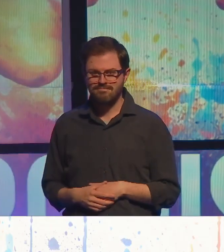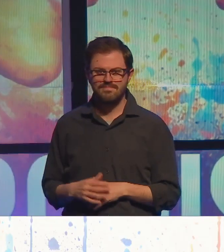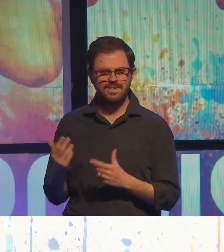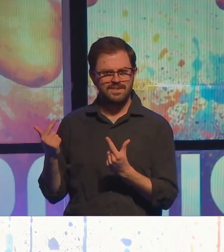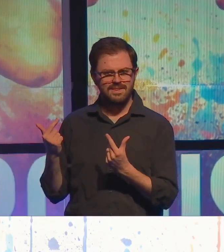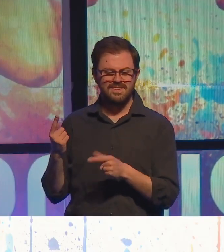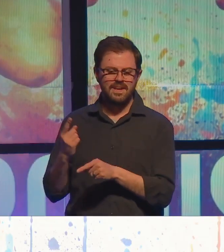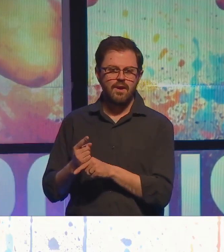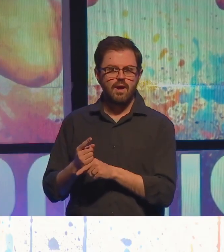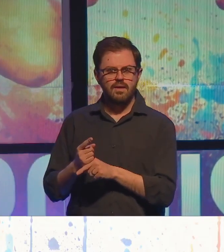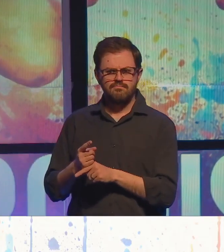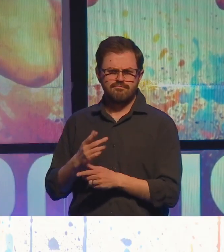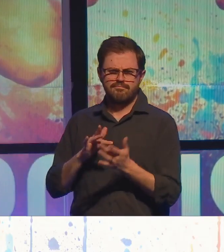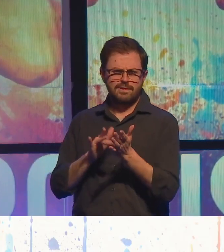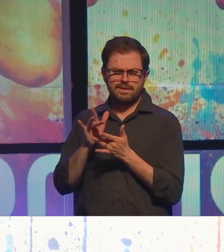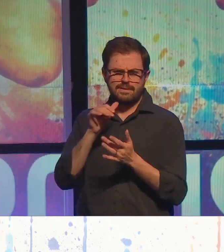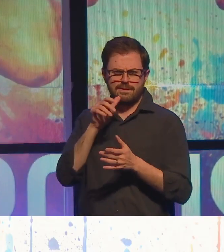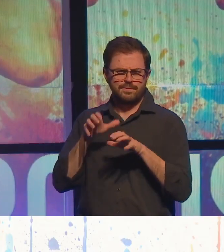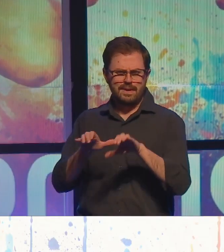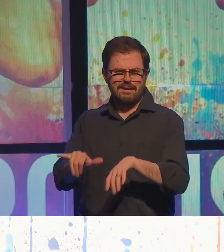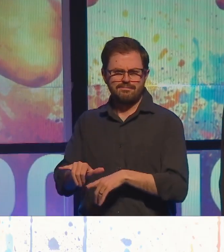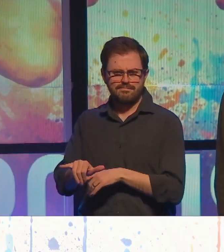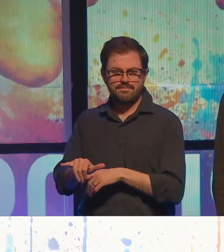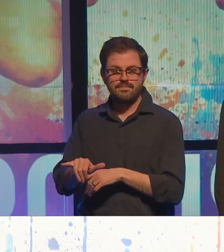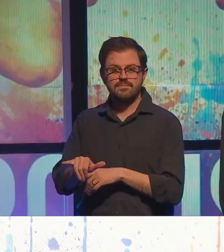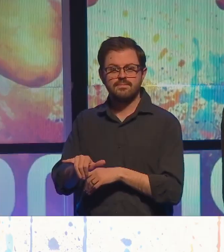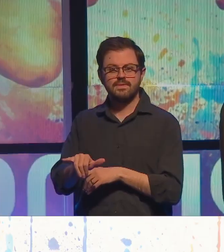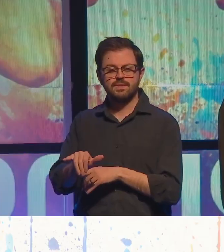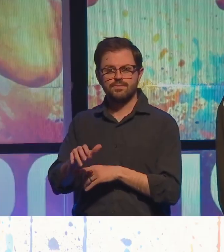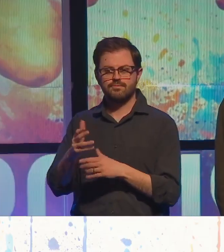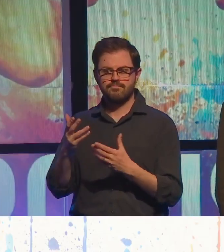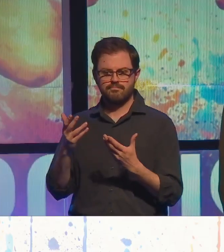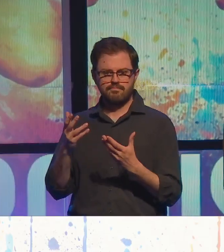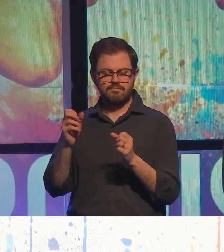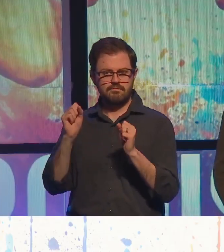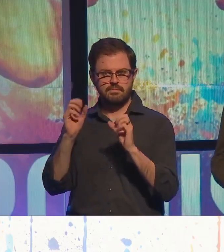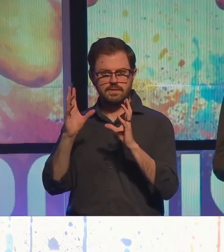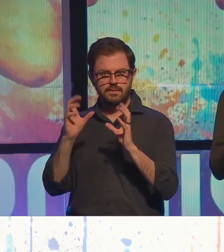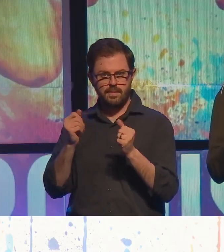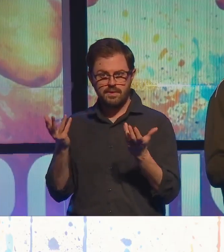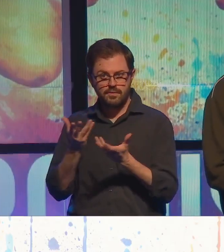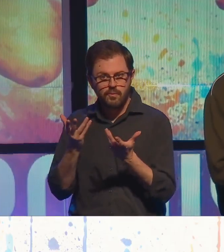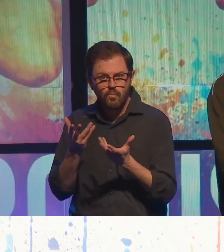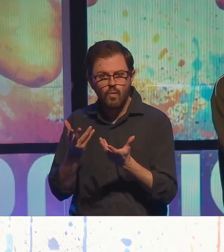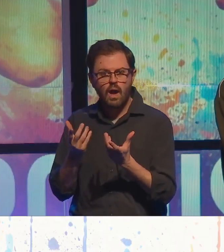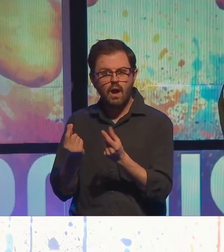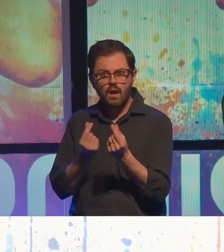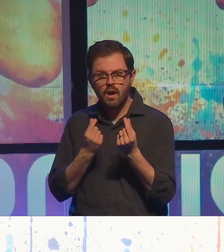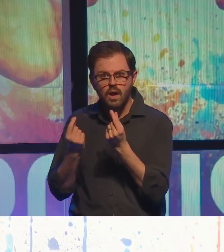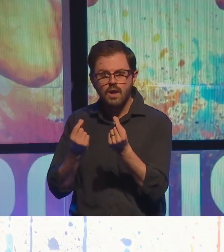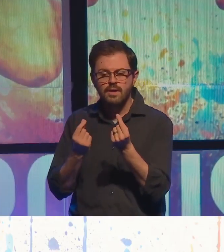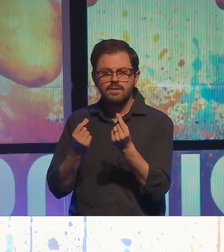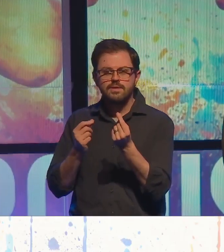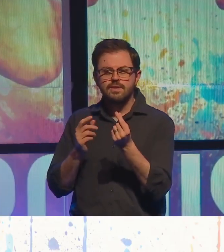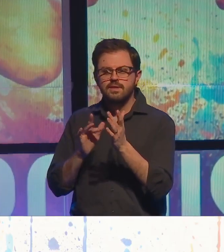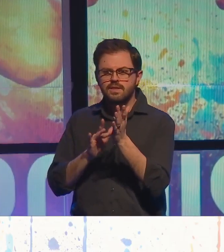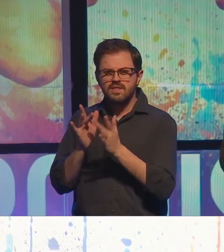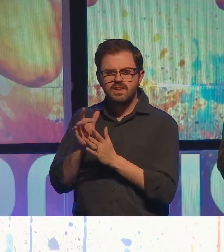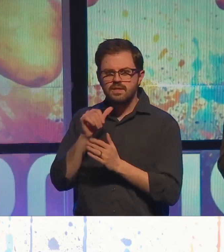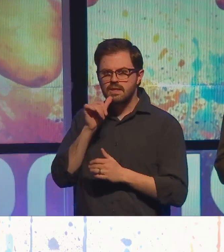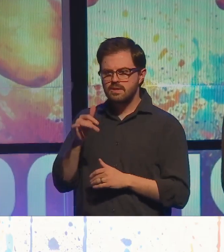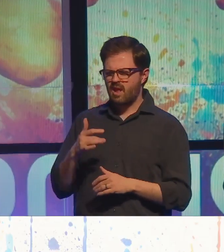That's not what Jesus does. Here's what's so amazing. He doesn't take Thomas's